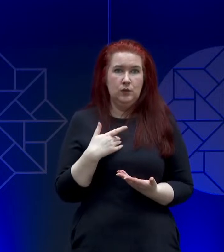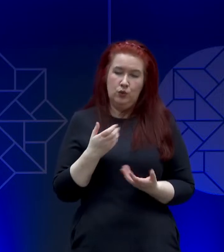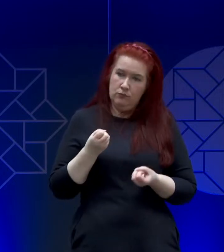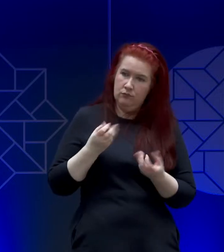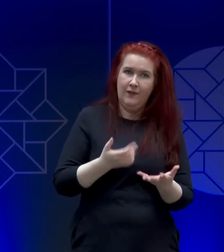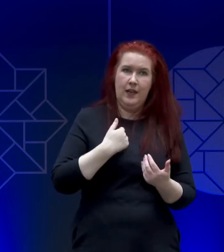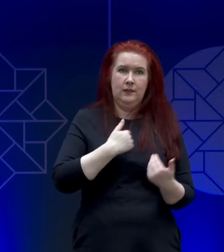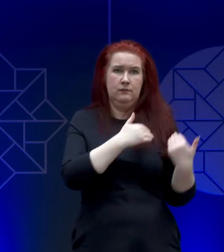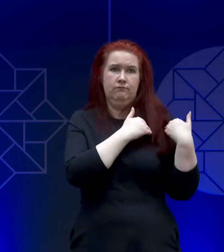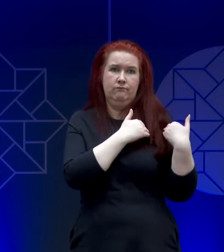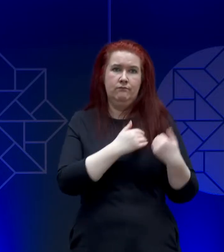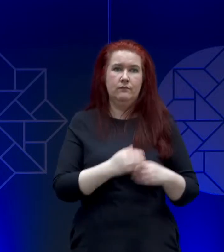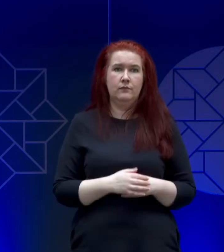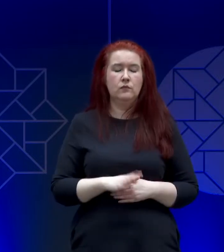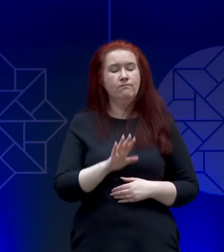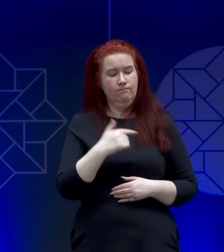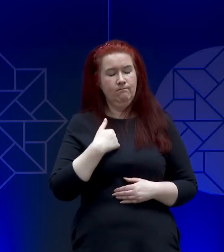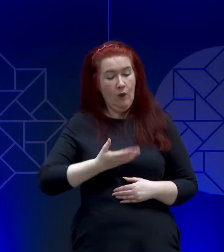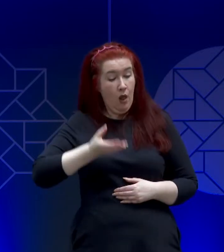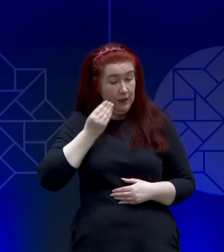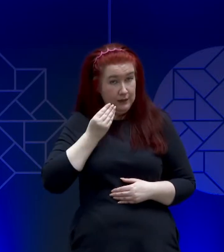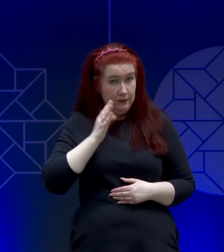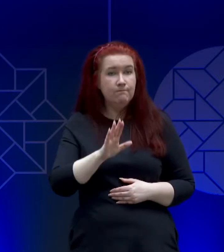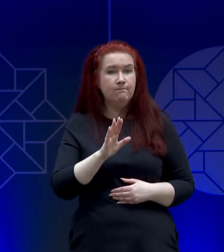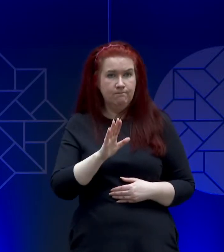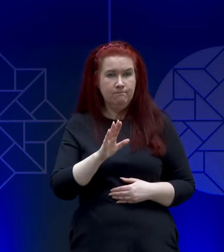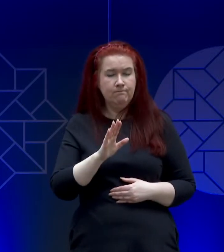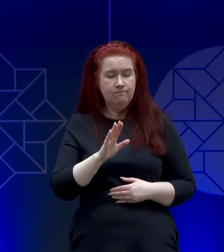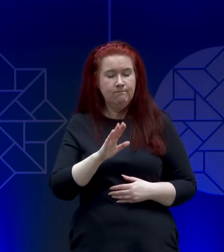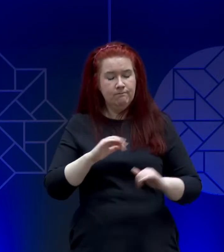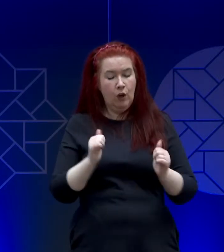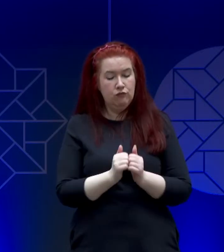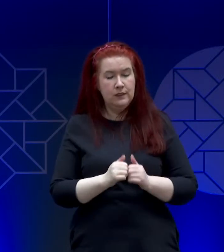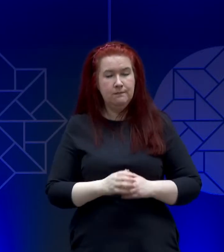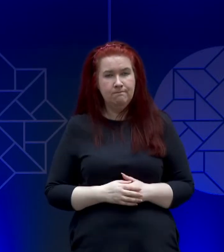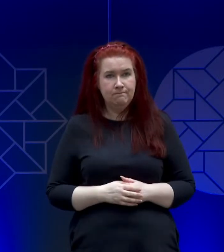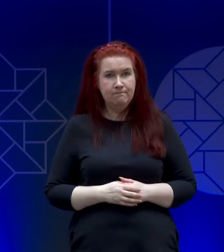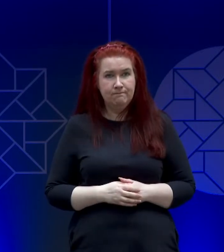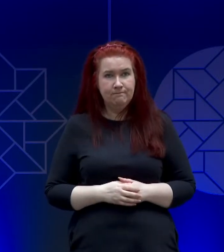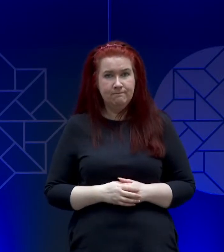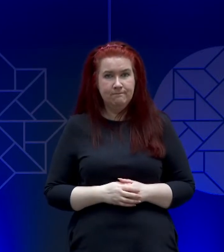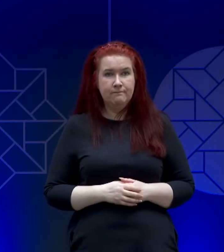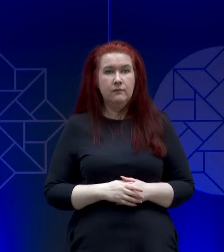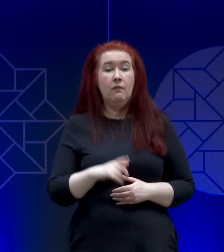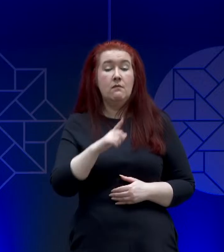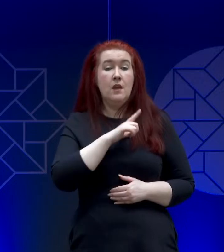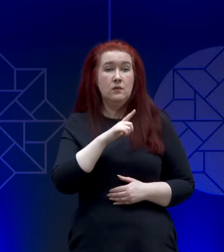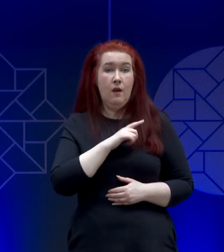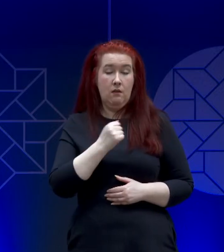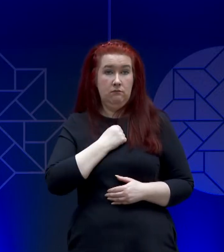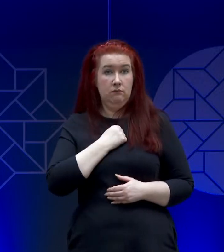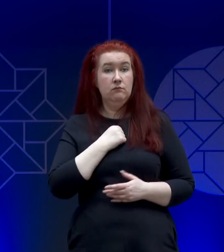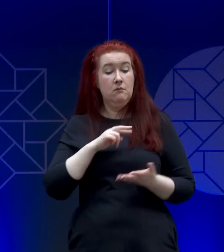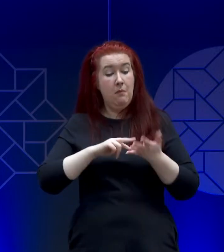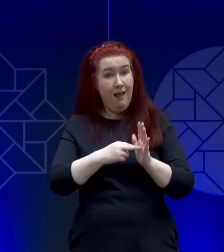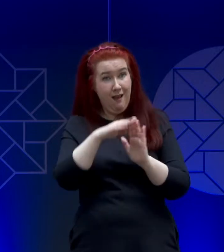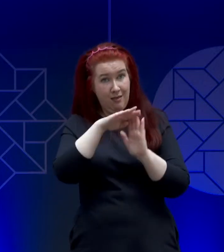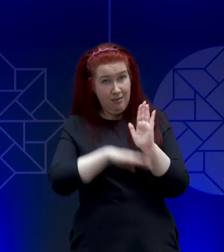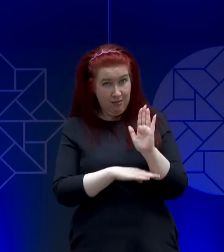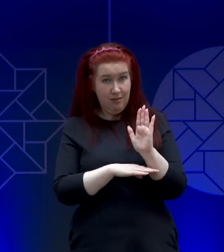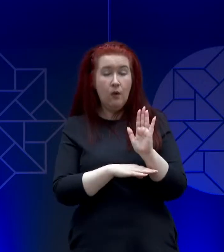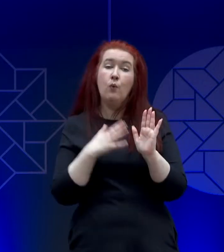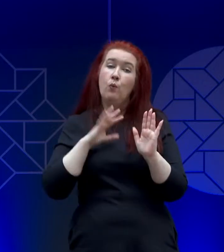role. We've listened and we've been persuaded. As a result, our plan will ensure that a